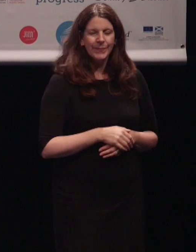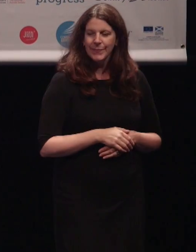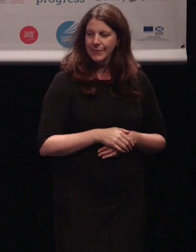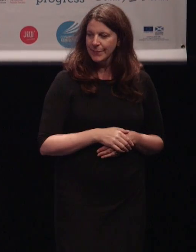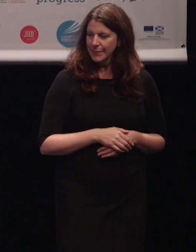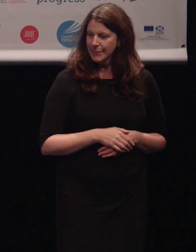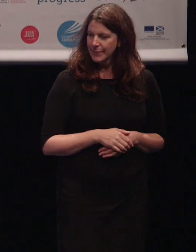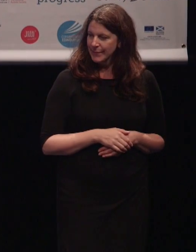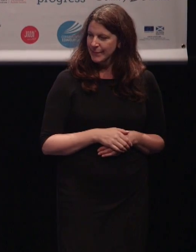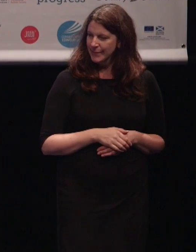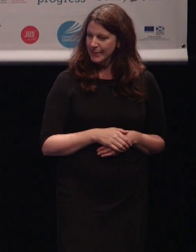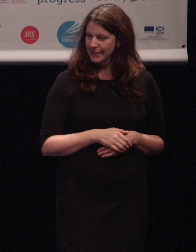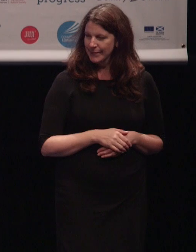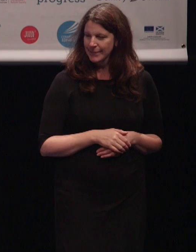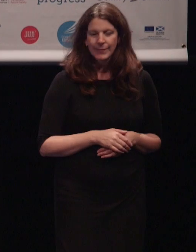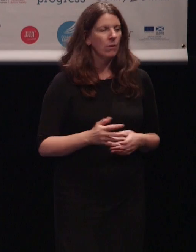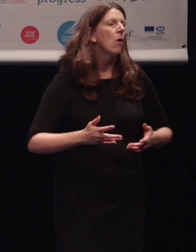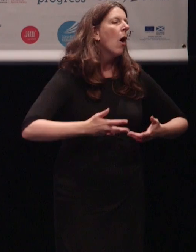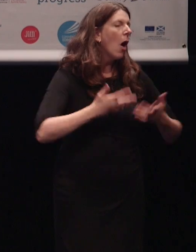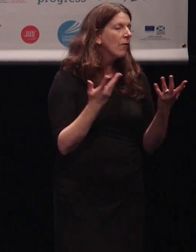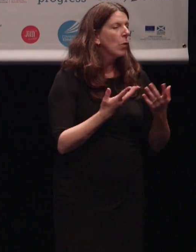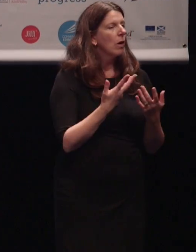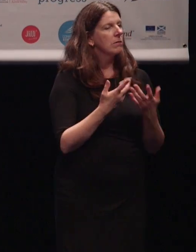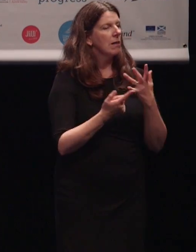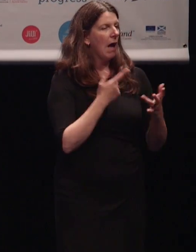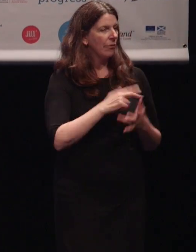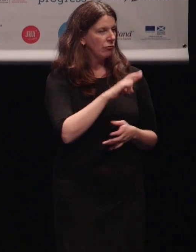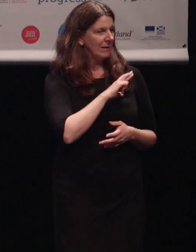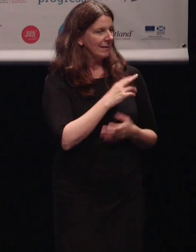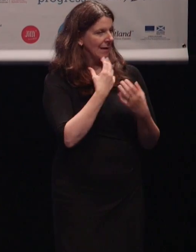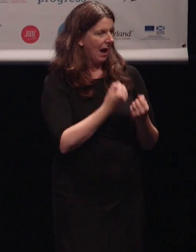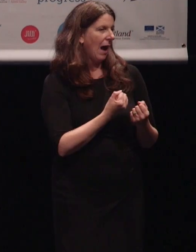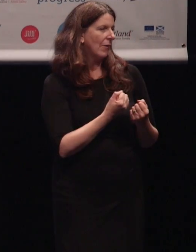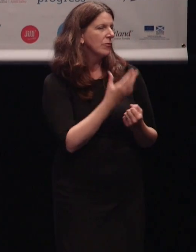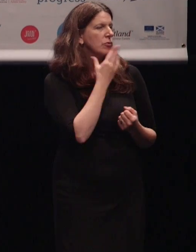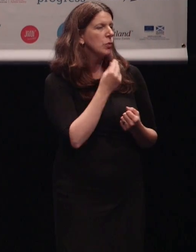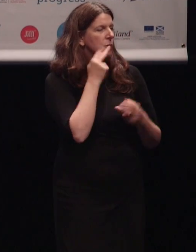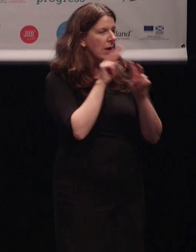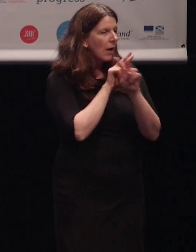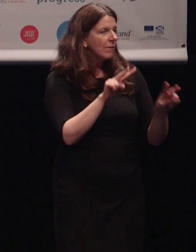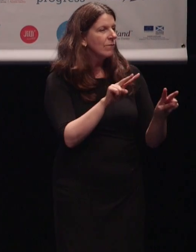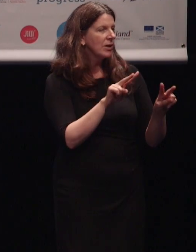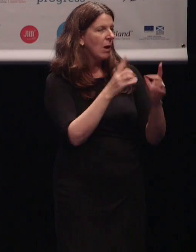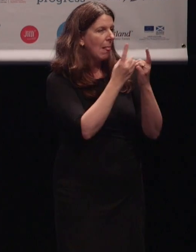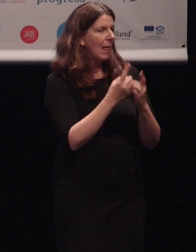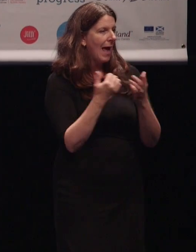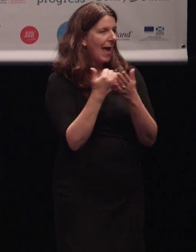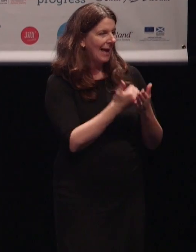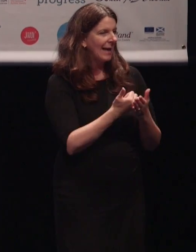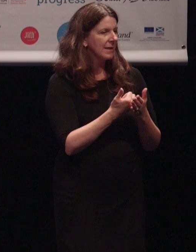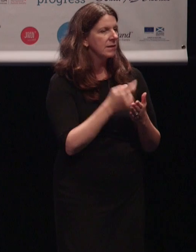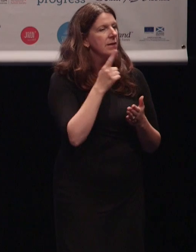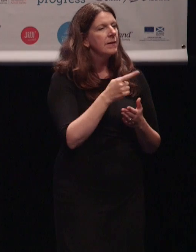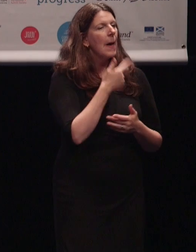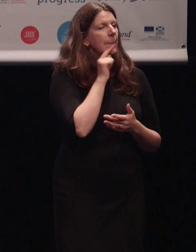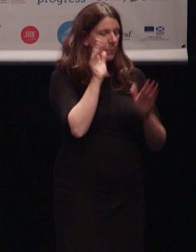are, of course, other reasons to use visual aids. As you know, people with autism often